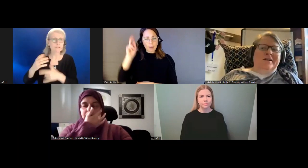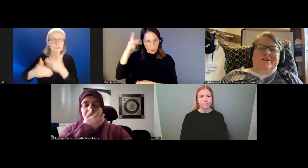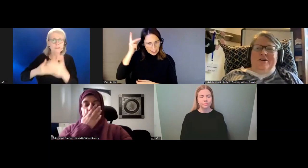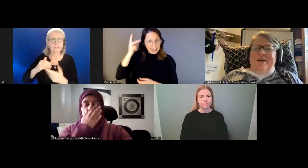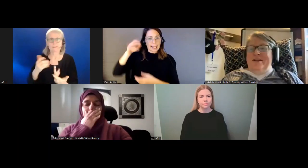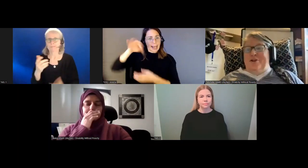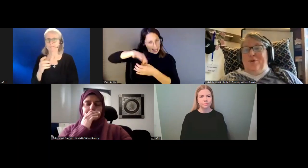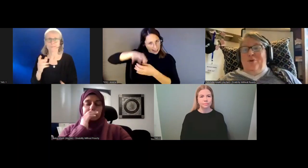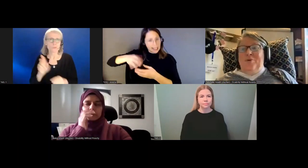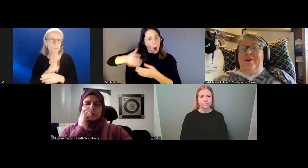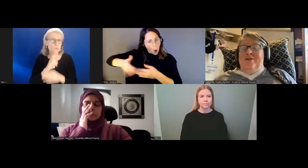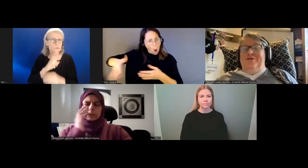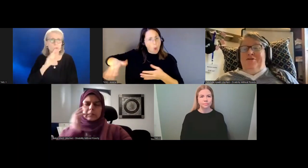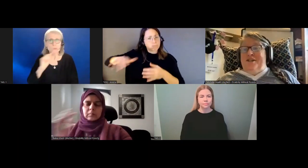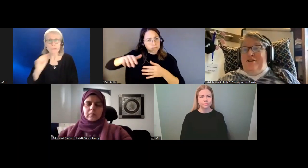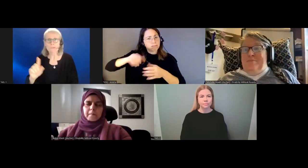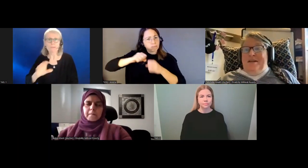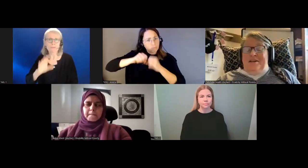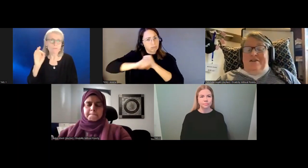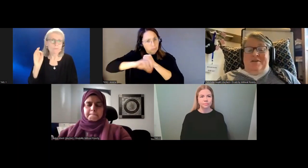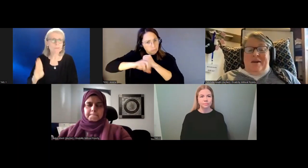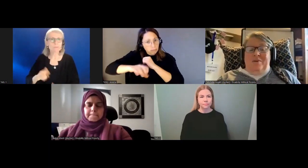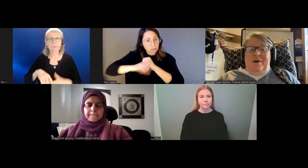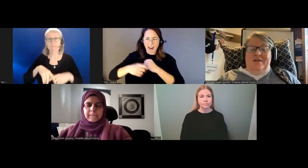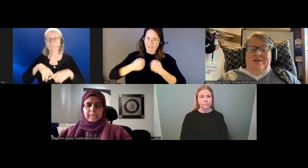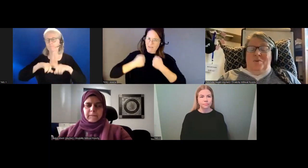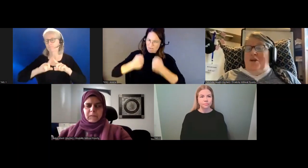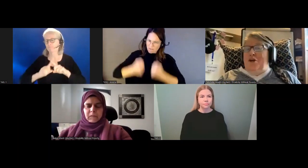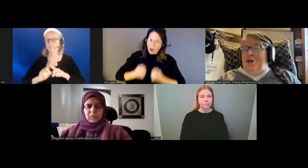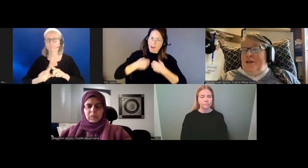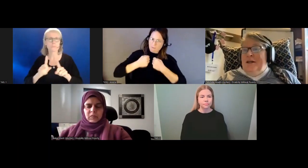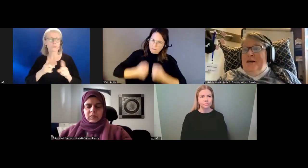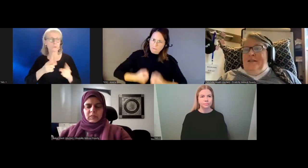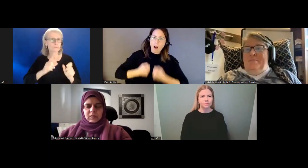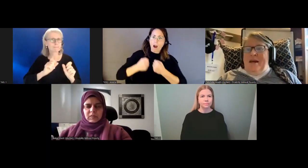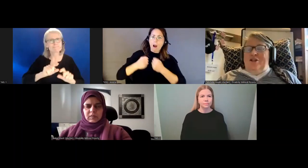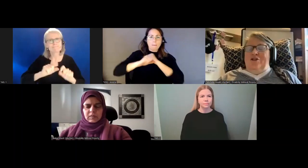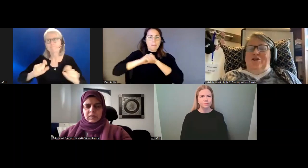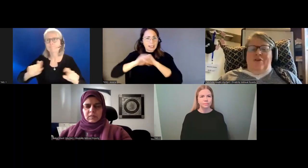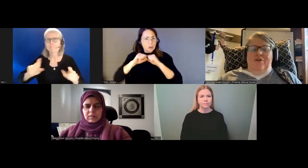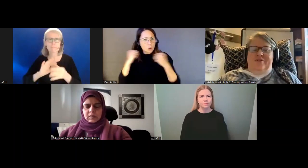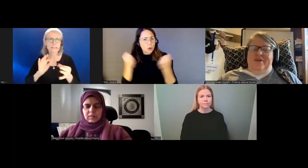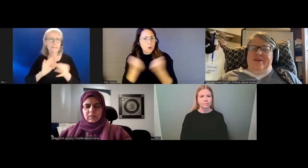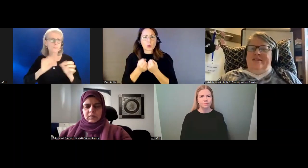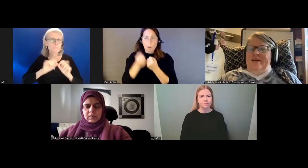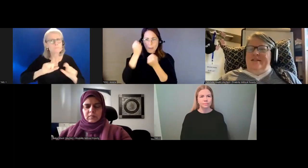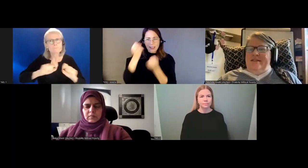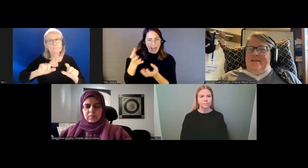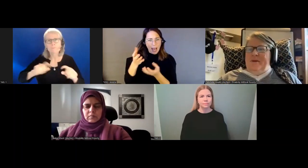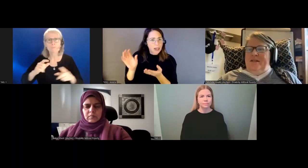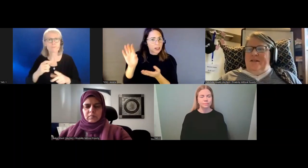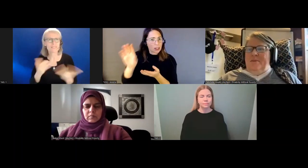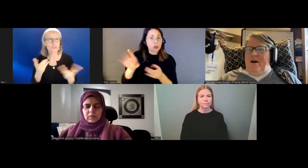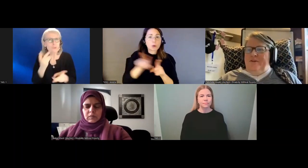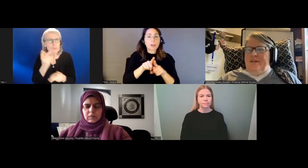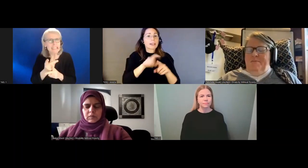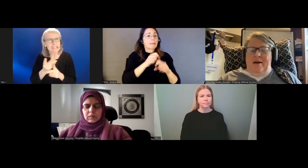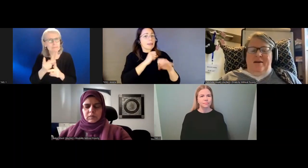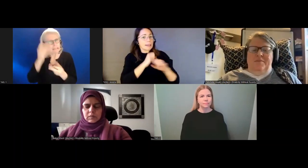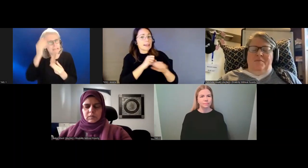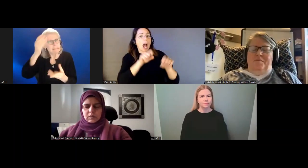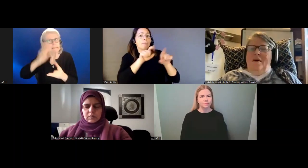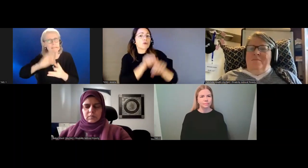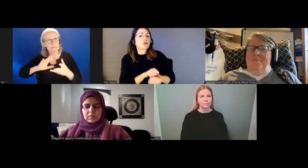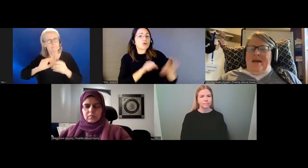media, talking to the traditional media as many ways as we could to make sure that disability